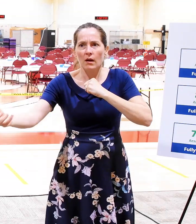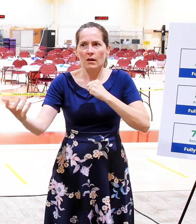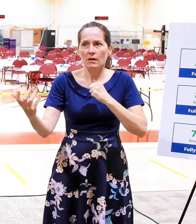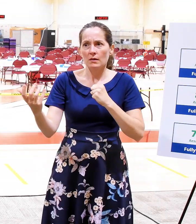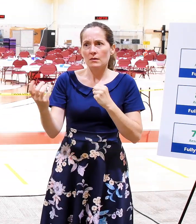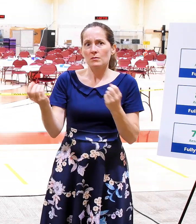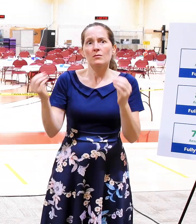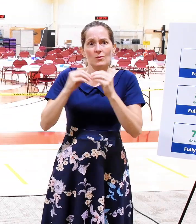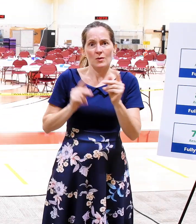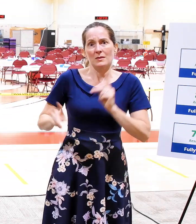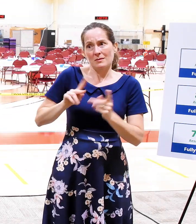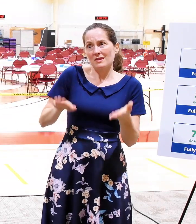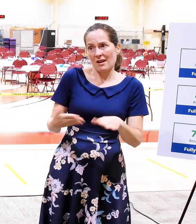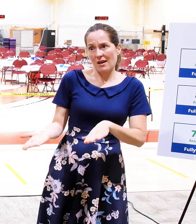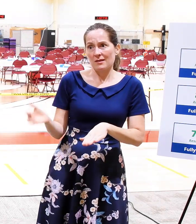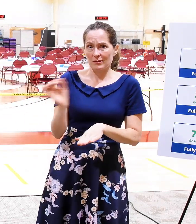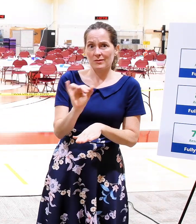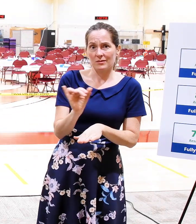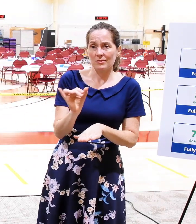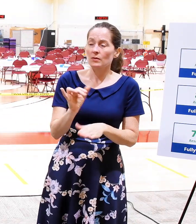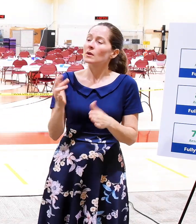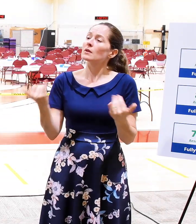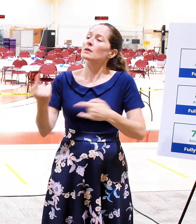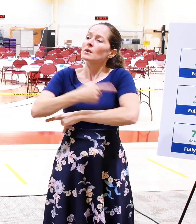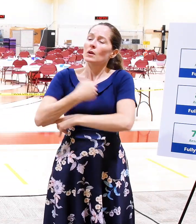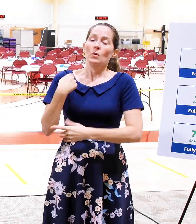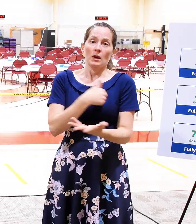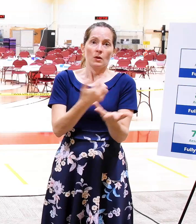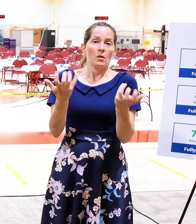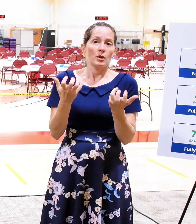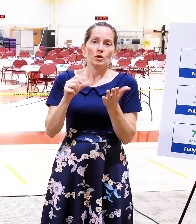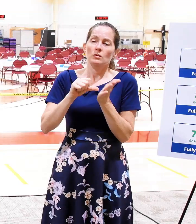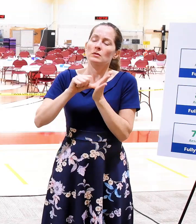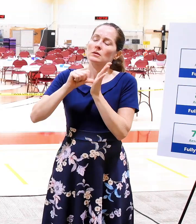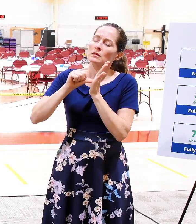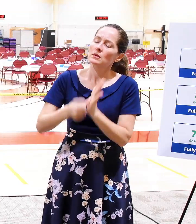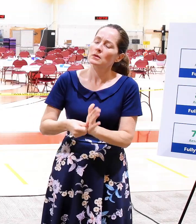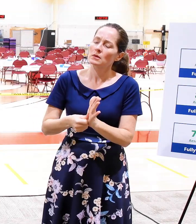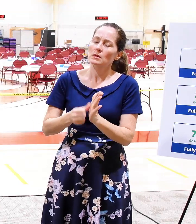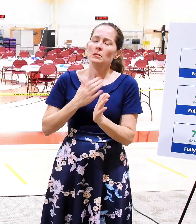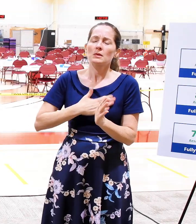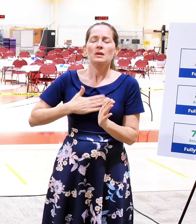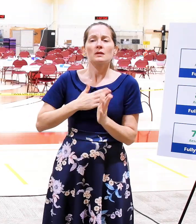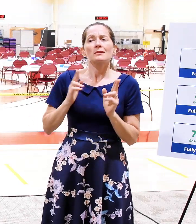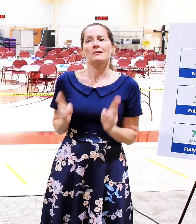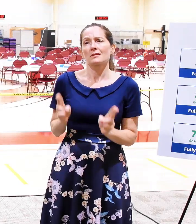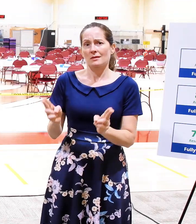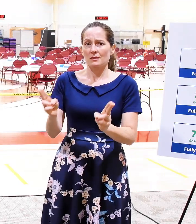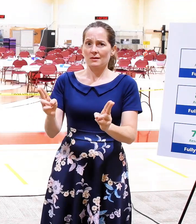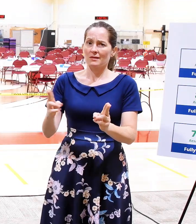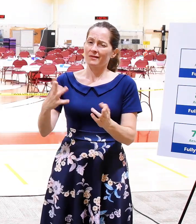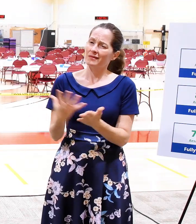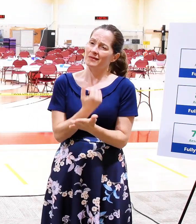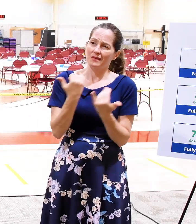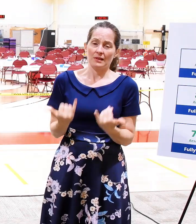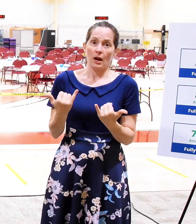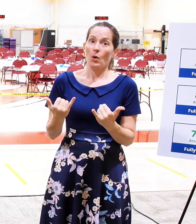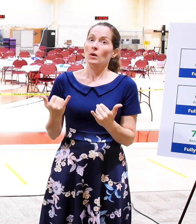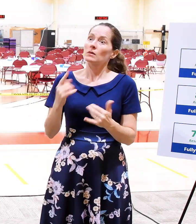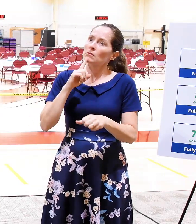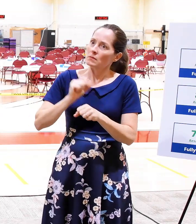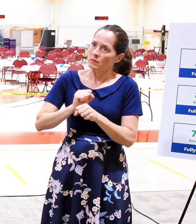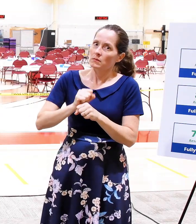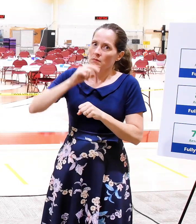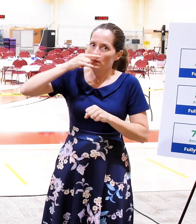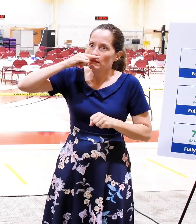Today, we're here to emphasize the urgency of getting vaccinated to our community, especially to our kids as they prepare to head